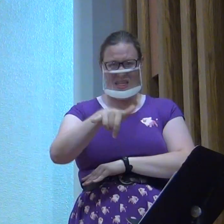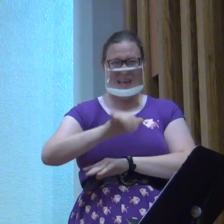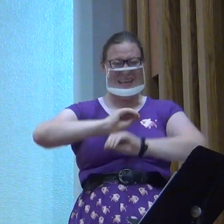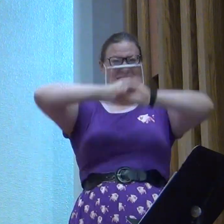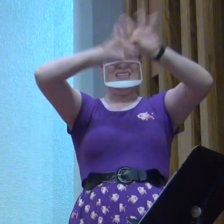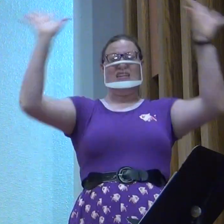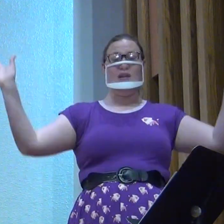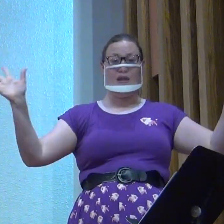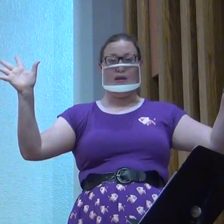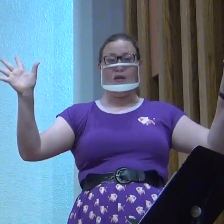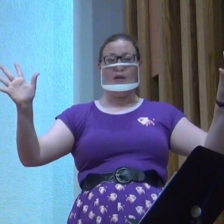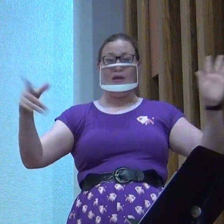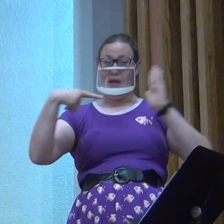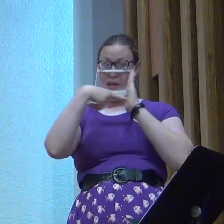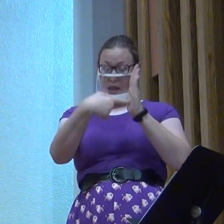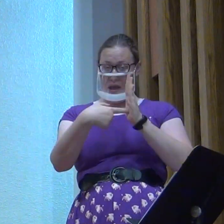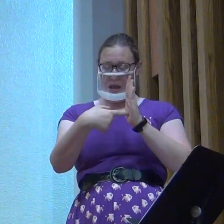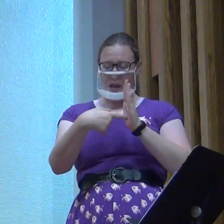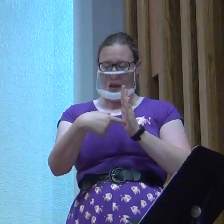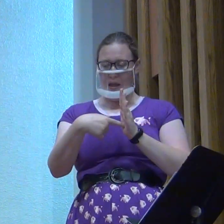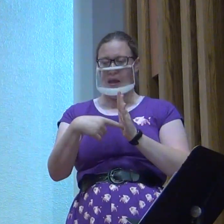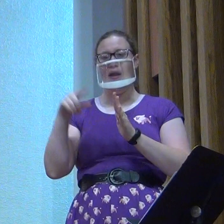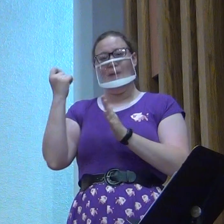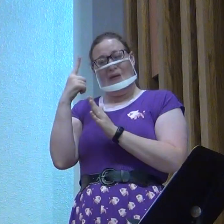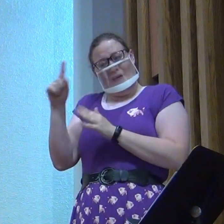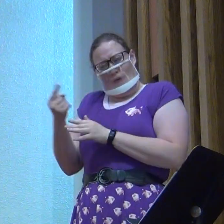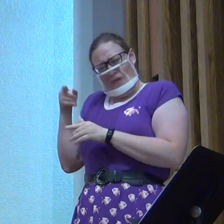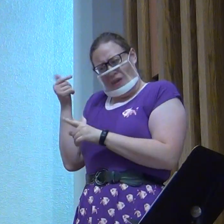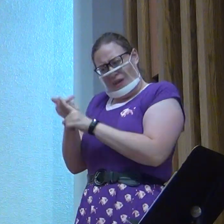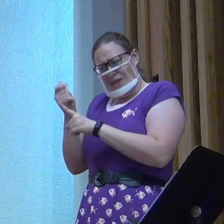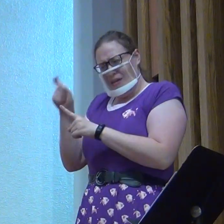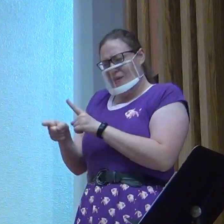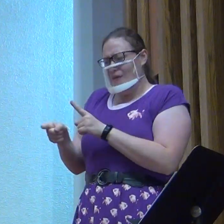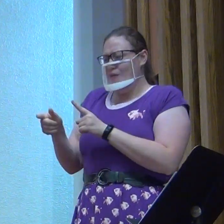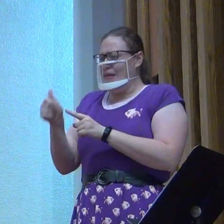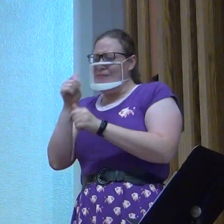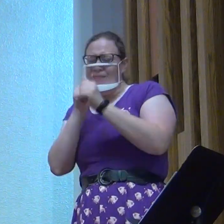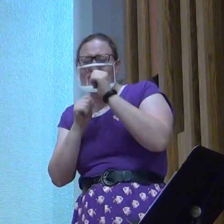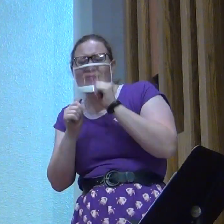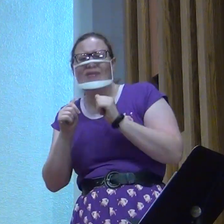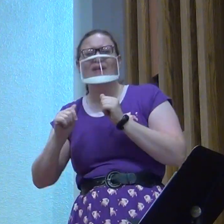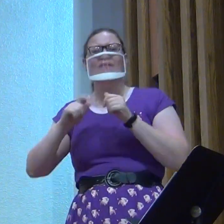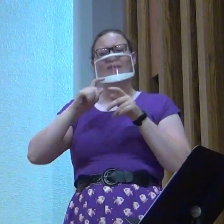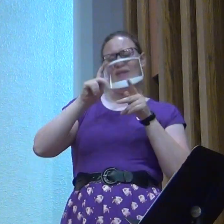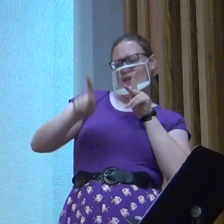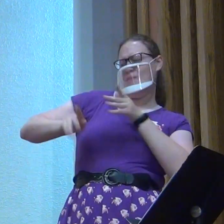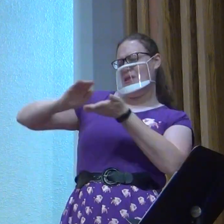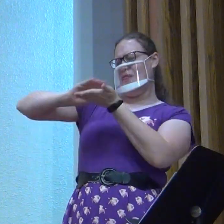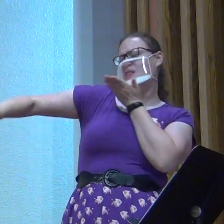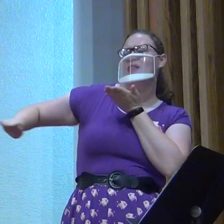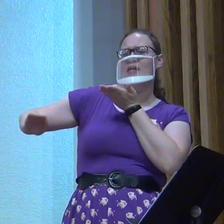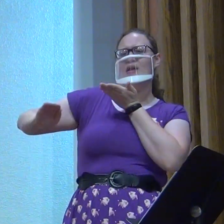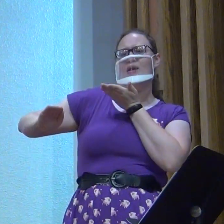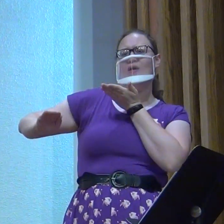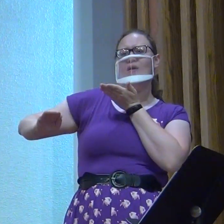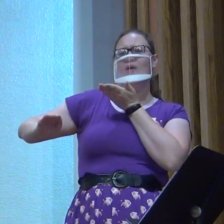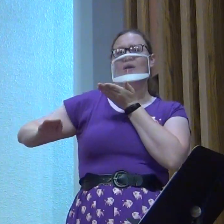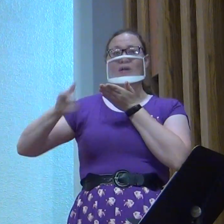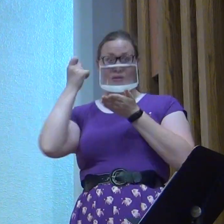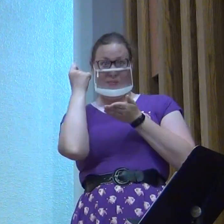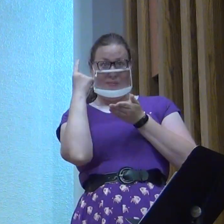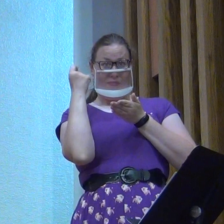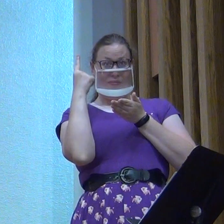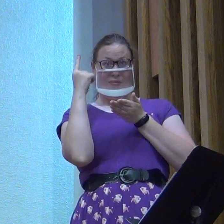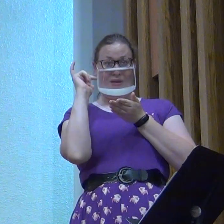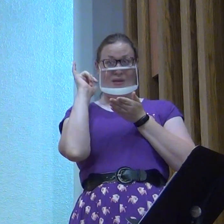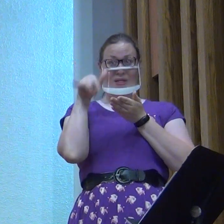obvious. But first he would suffer many things and be rejected by this generation. Now don't be